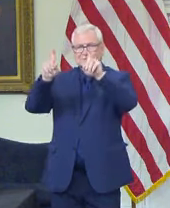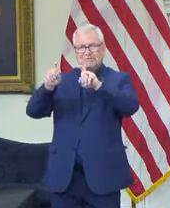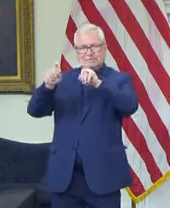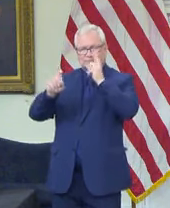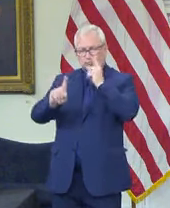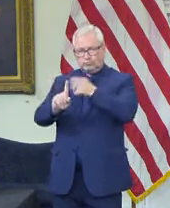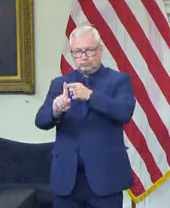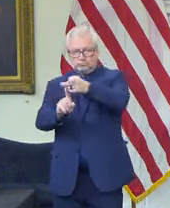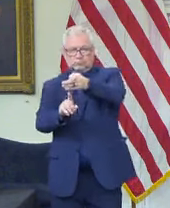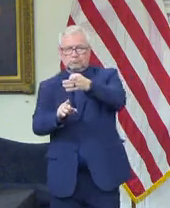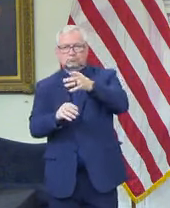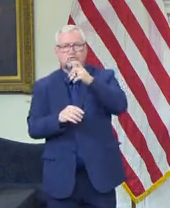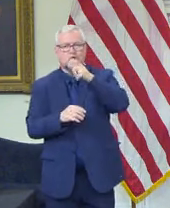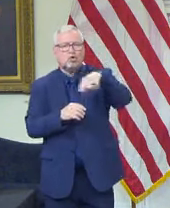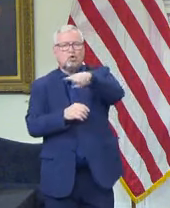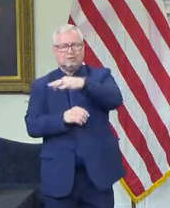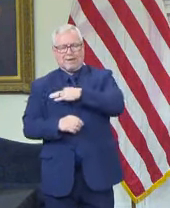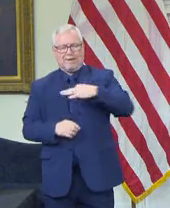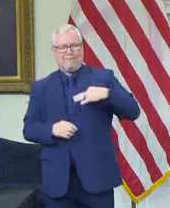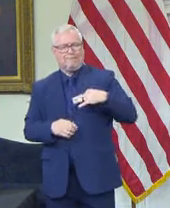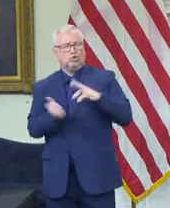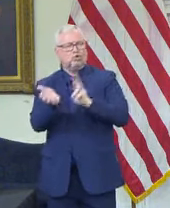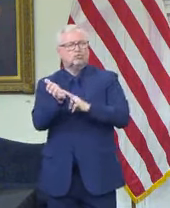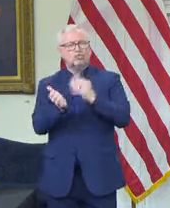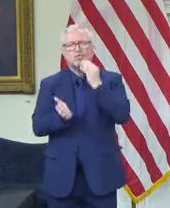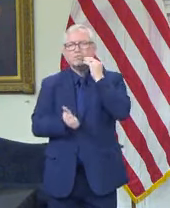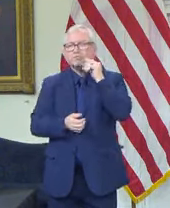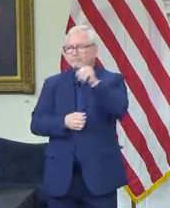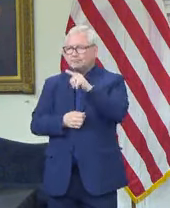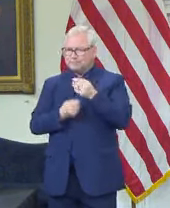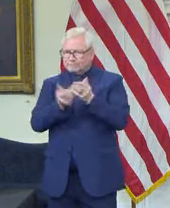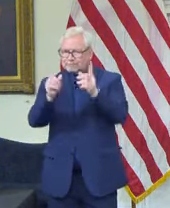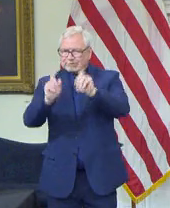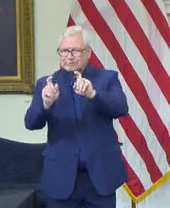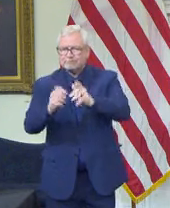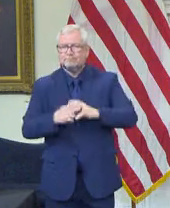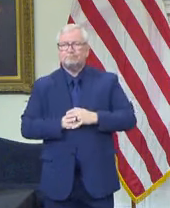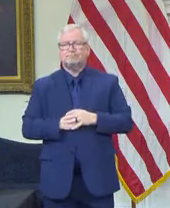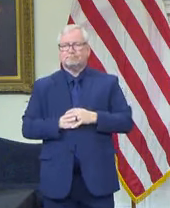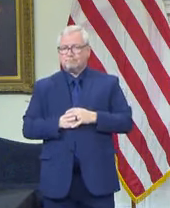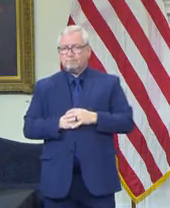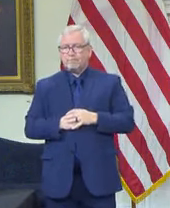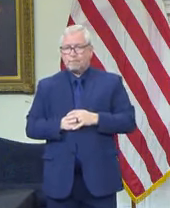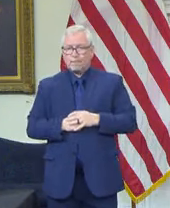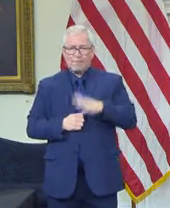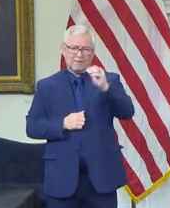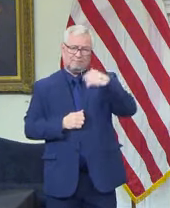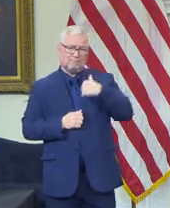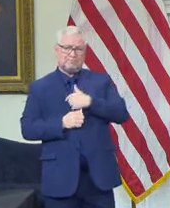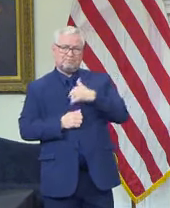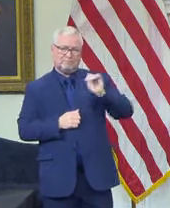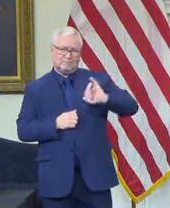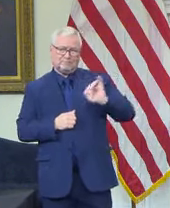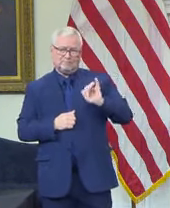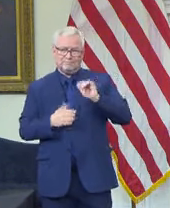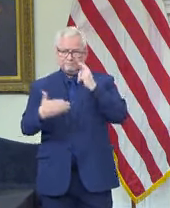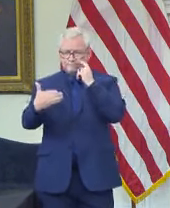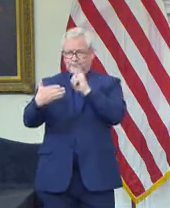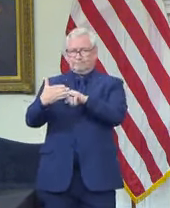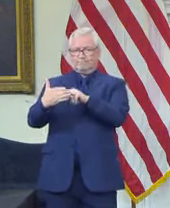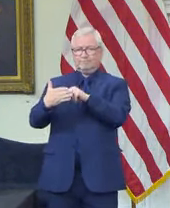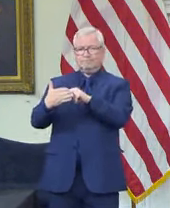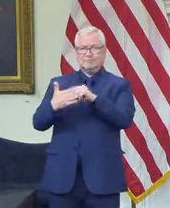nursing homes, which found that more than 60% had demonstrated